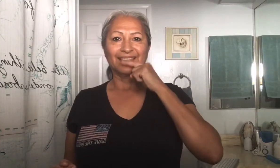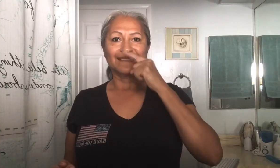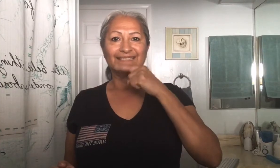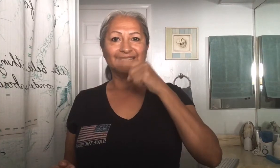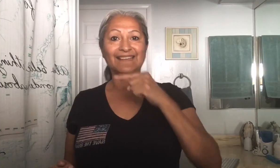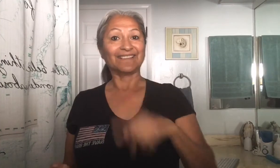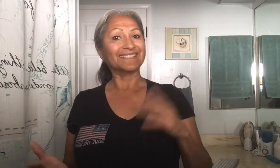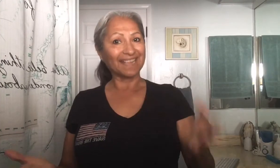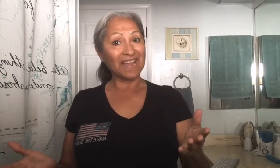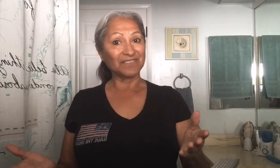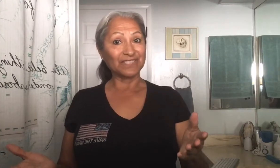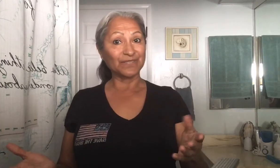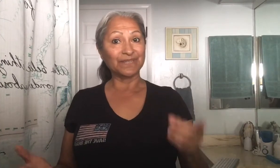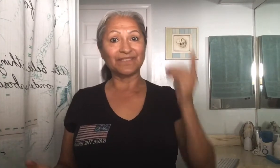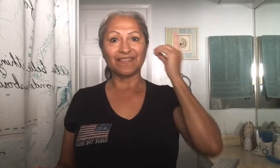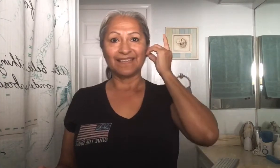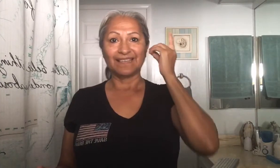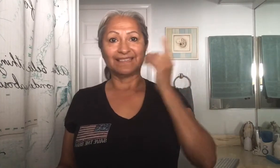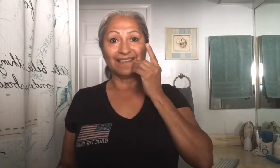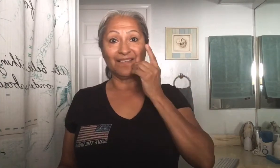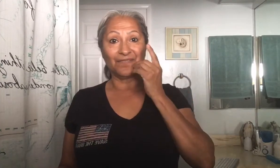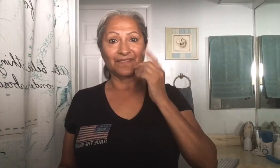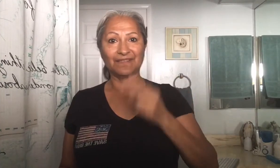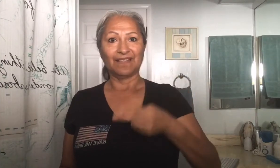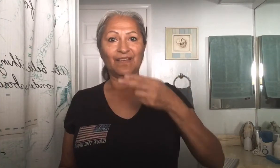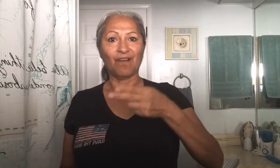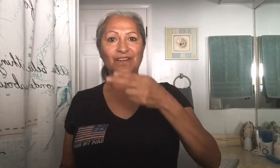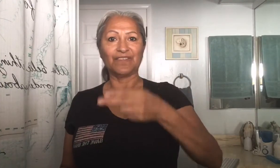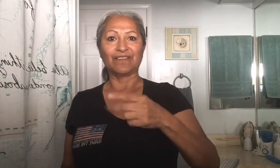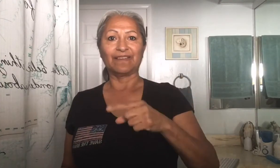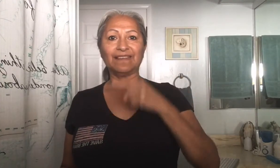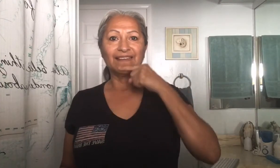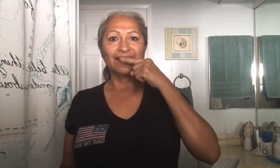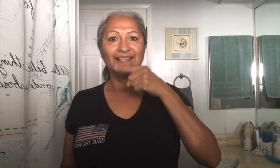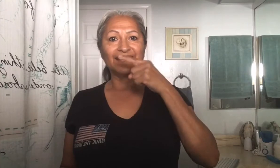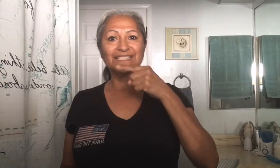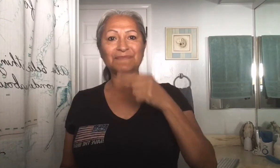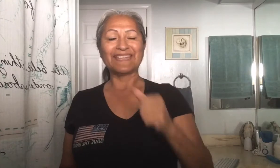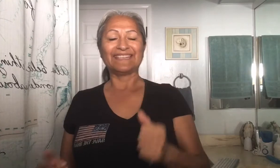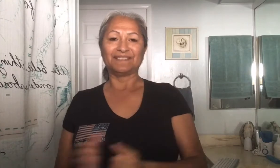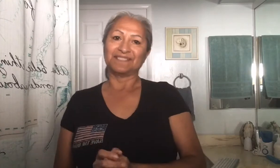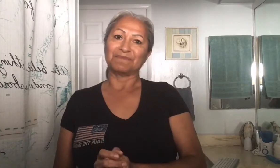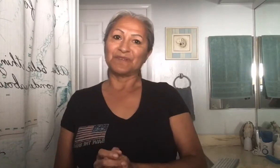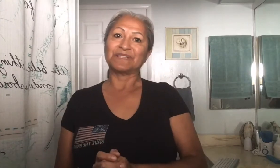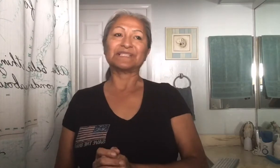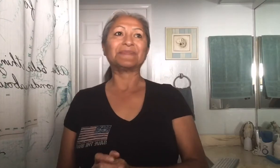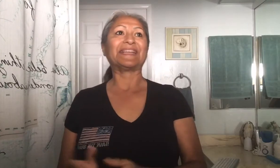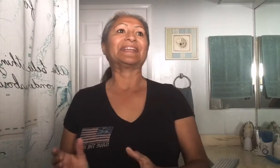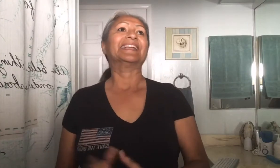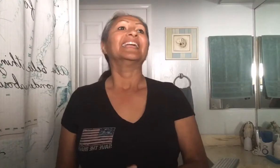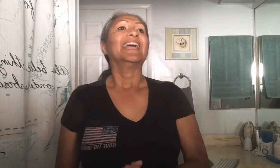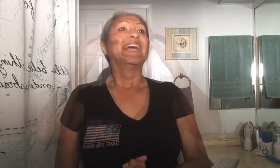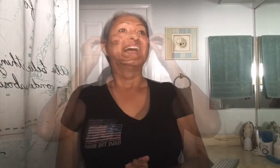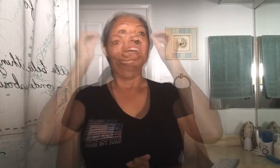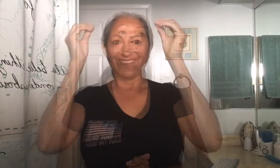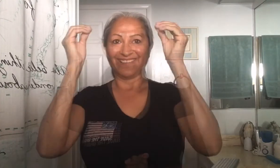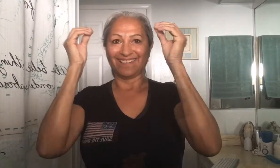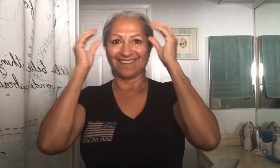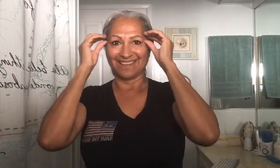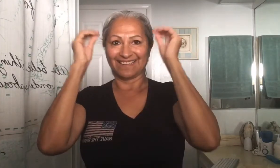See, now isn't that kind of intuitive? Deaf, hard of hearing, and speaking. Somebody who can speak. Like to